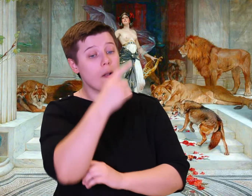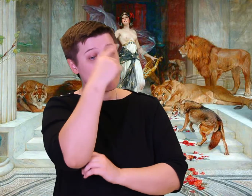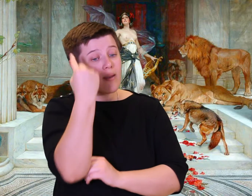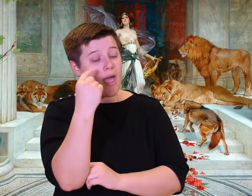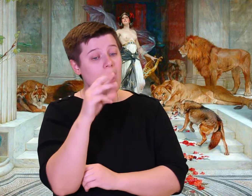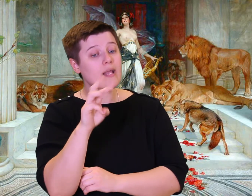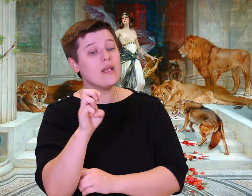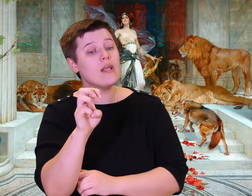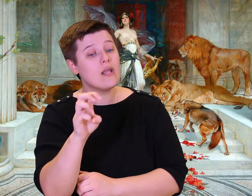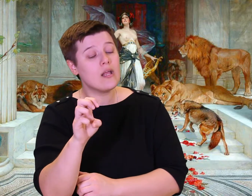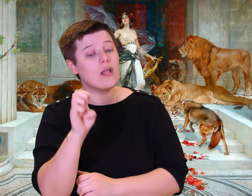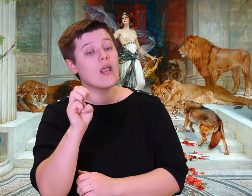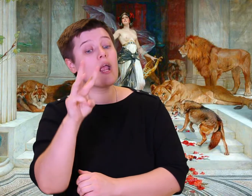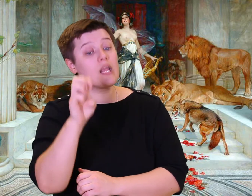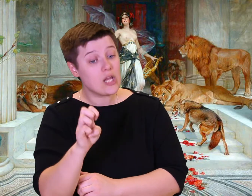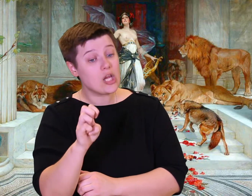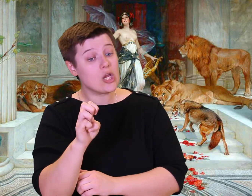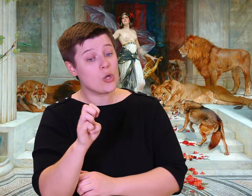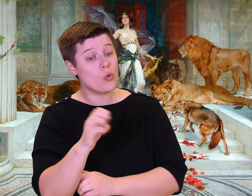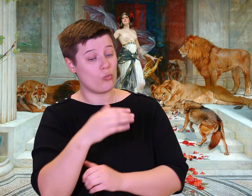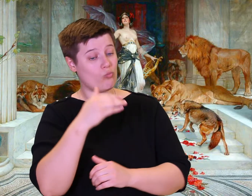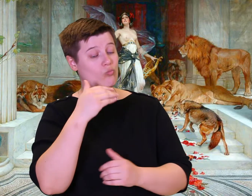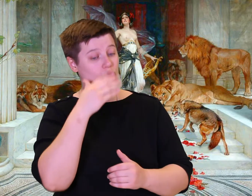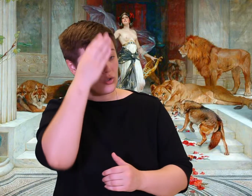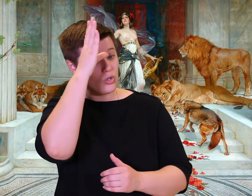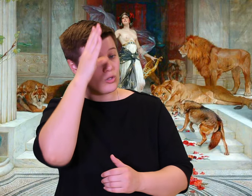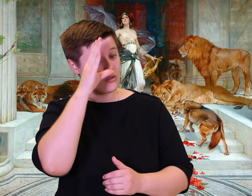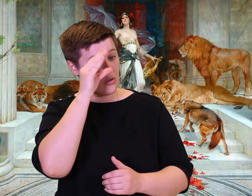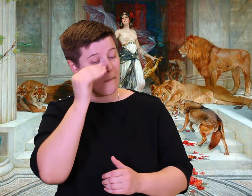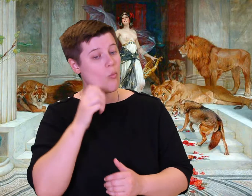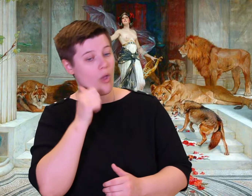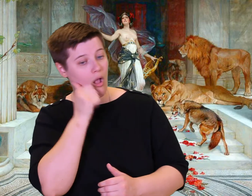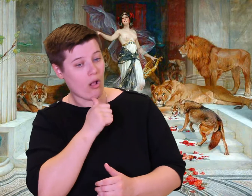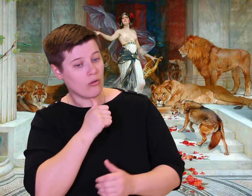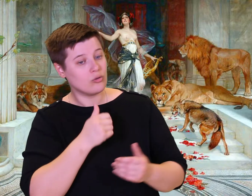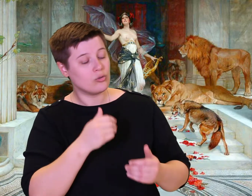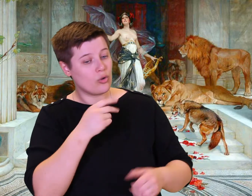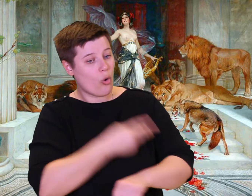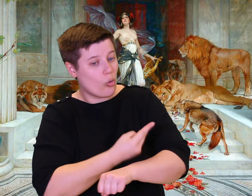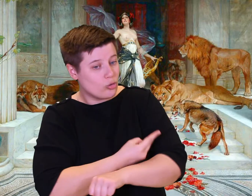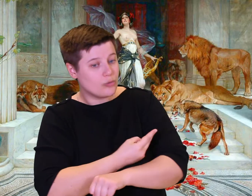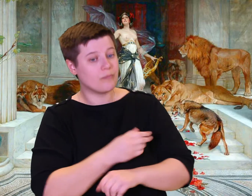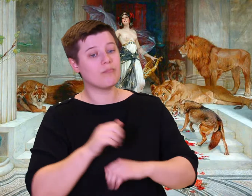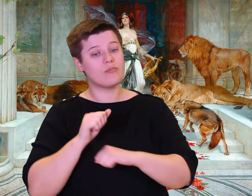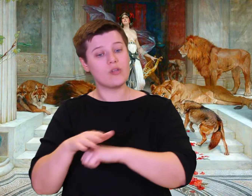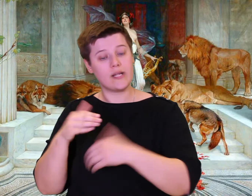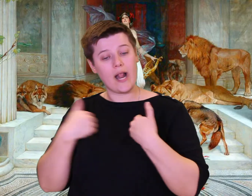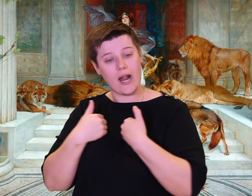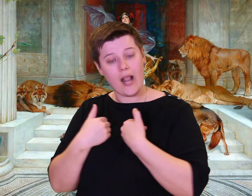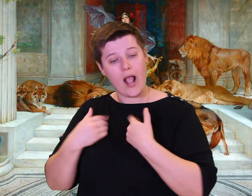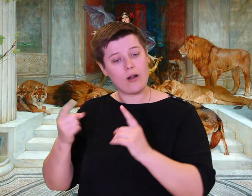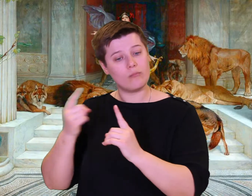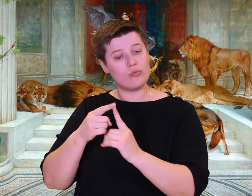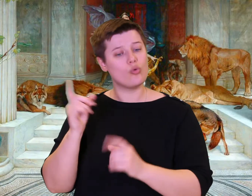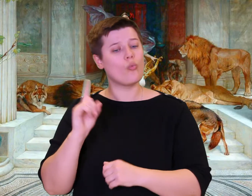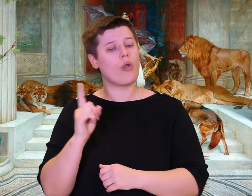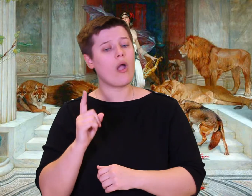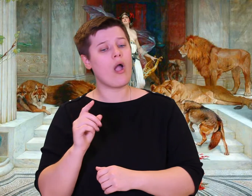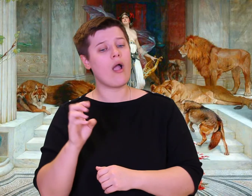The flowing water resounds beside the rock. Brave man, go there and dig a hole a cubit wide and long,